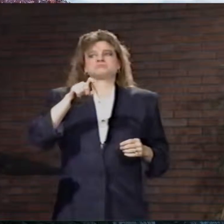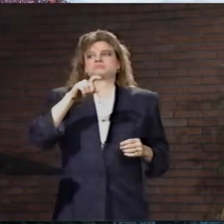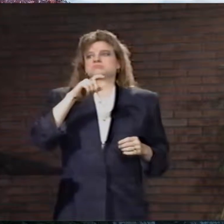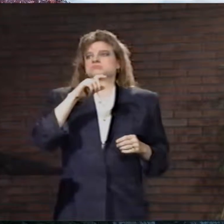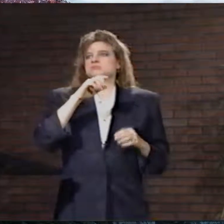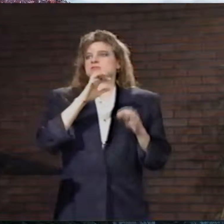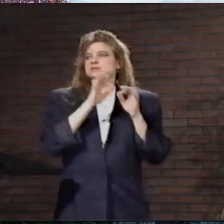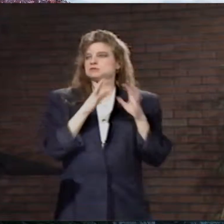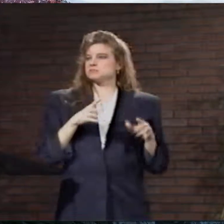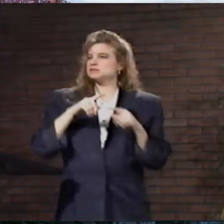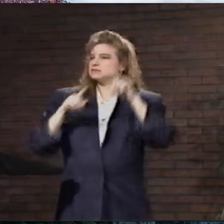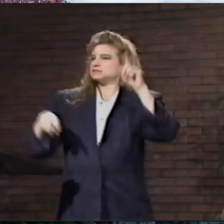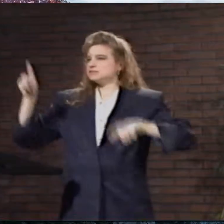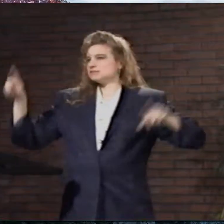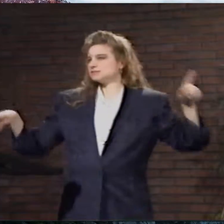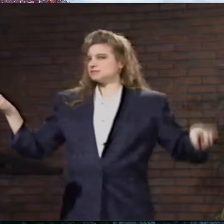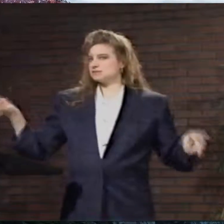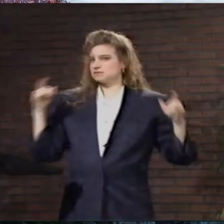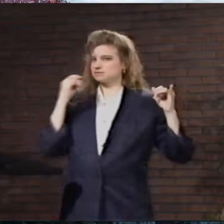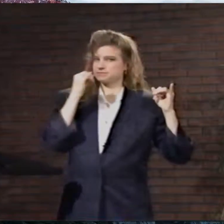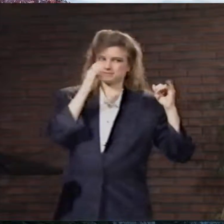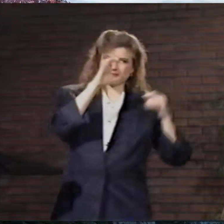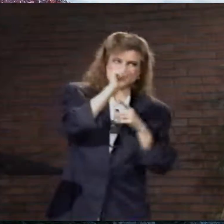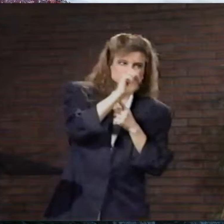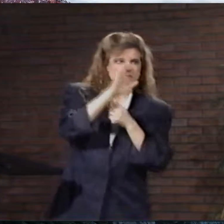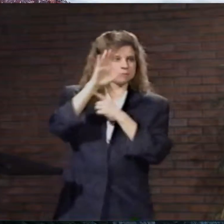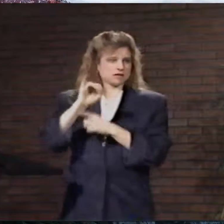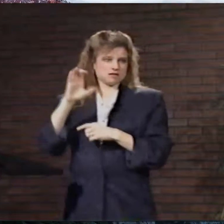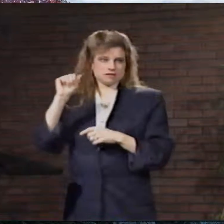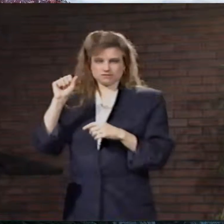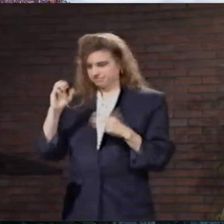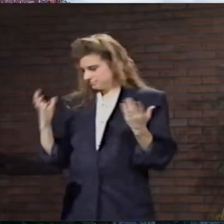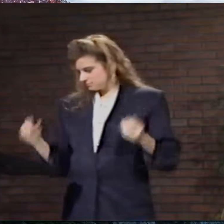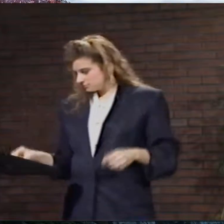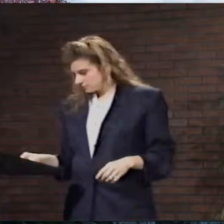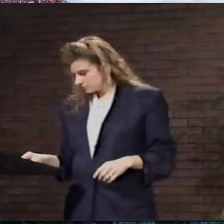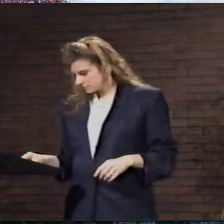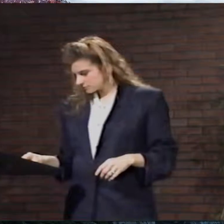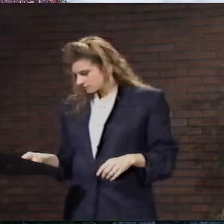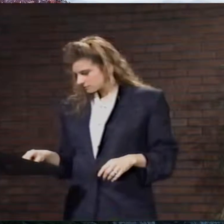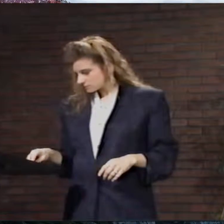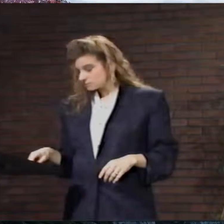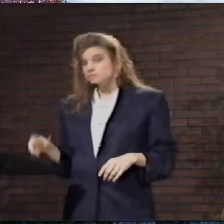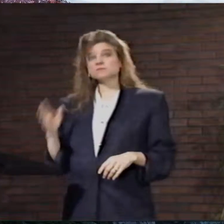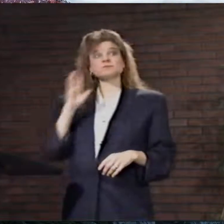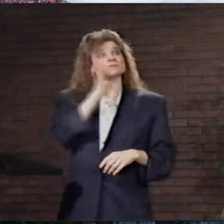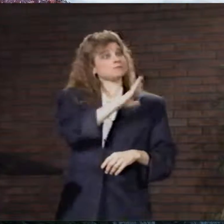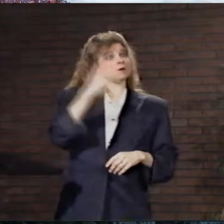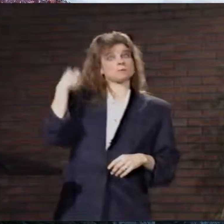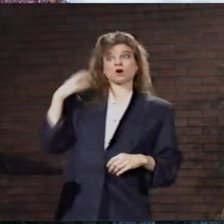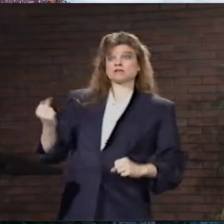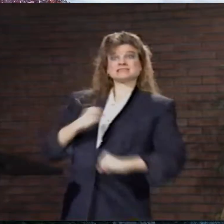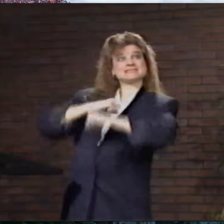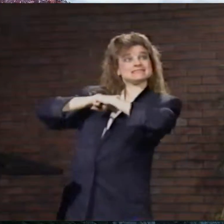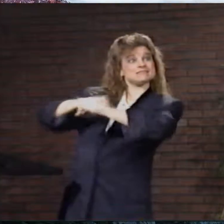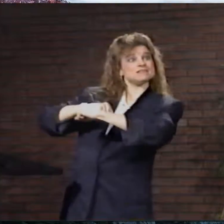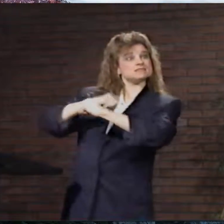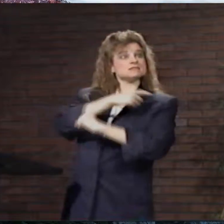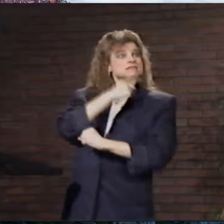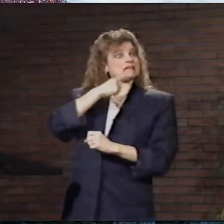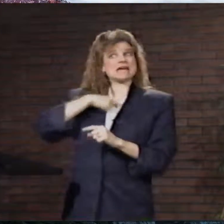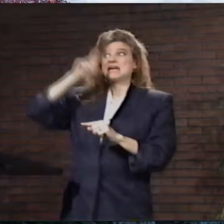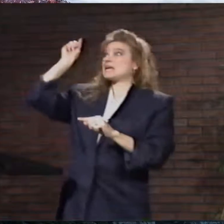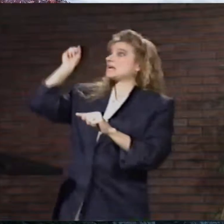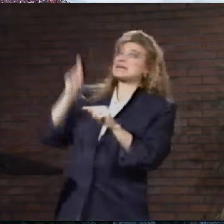One deaf person may need an interpreter in one situation, and a different person may not need an interpreter in that same situation. It depends on